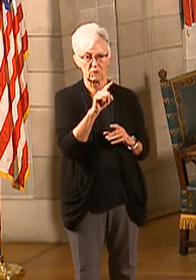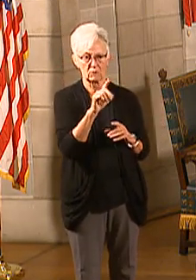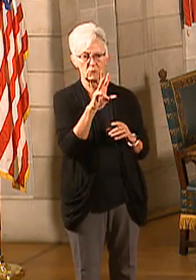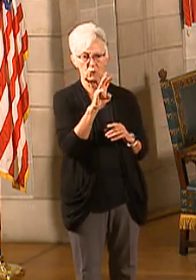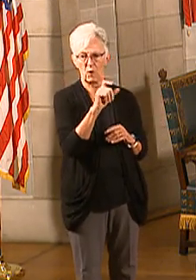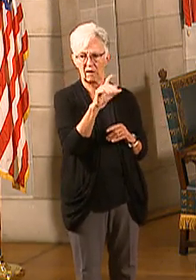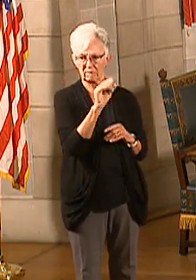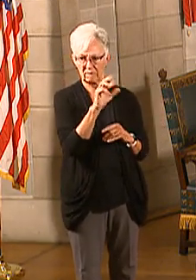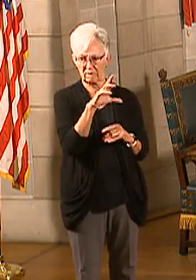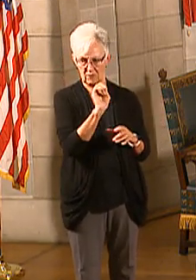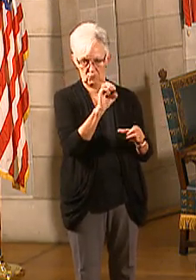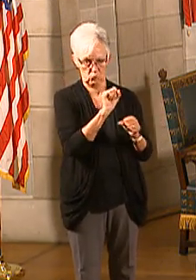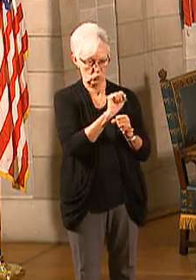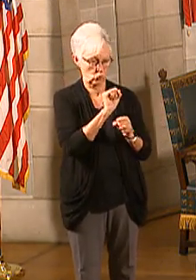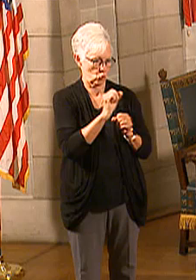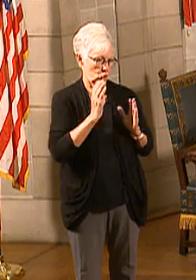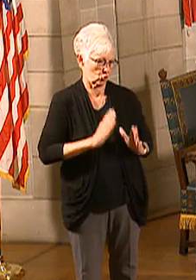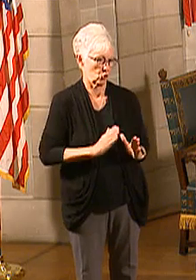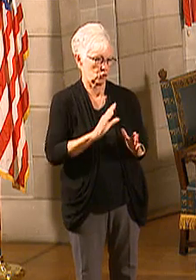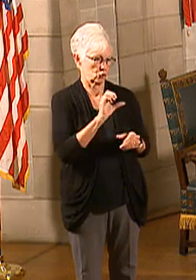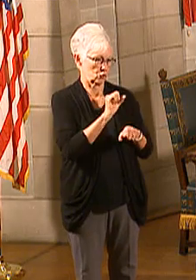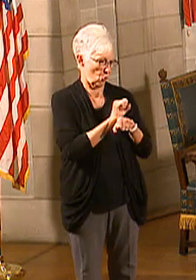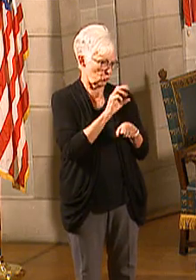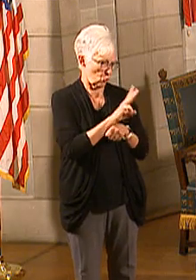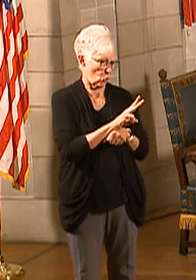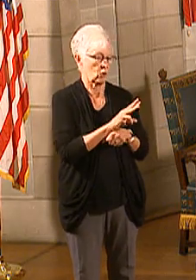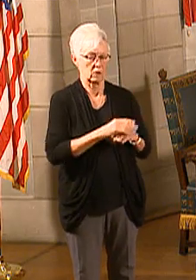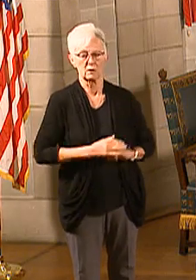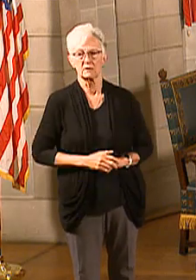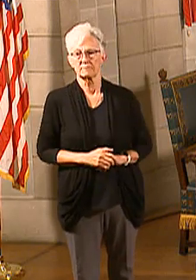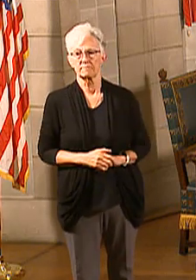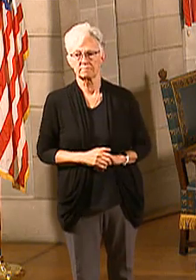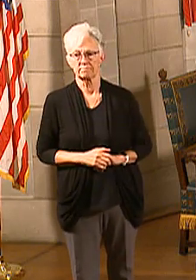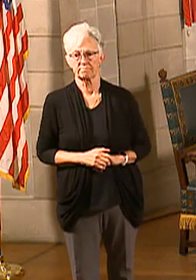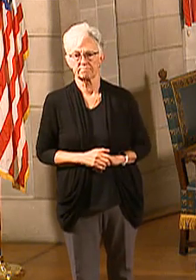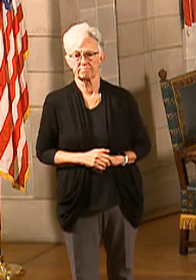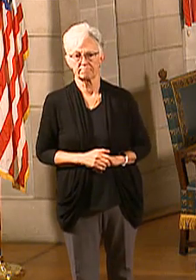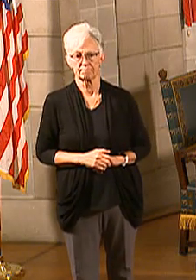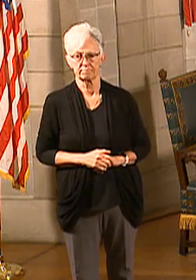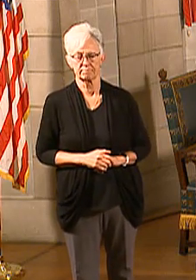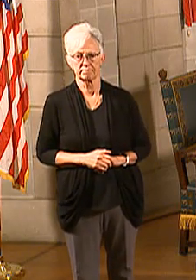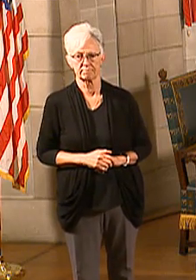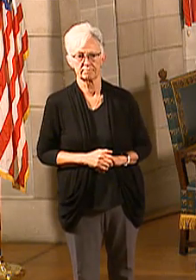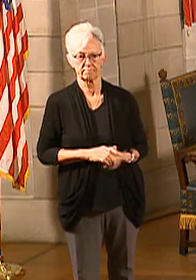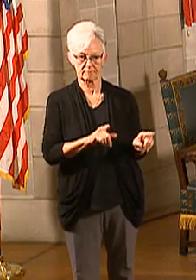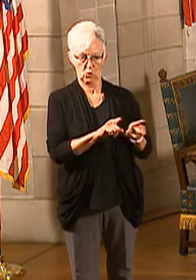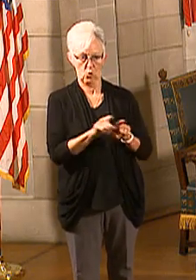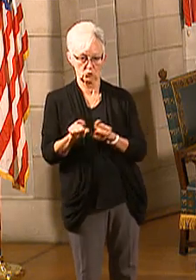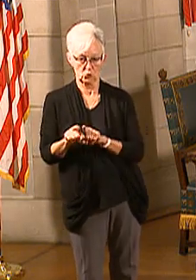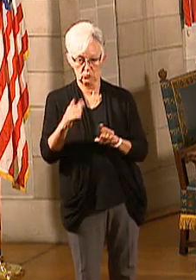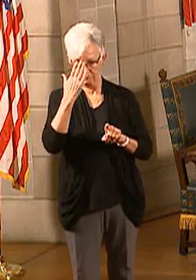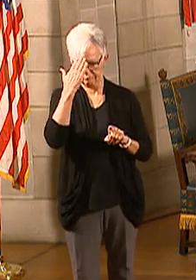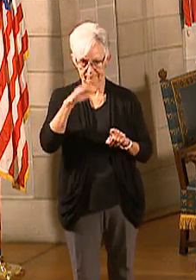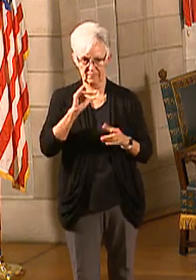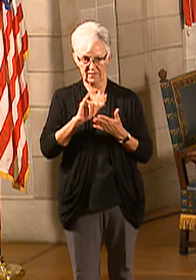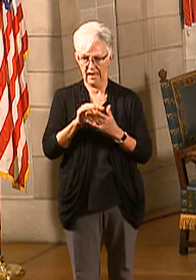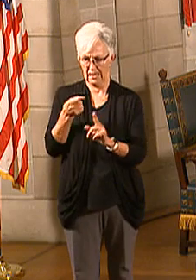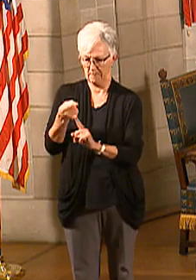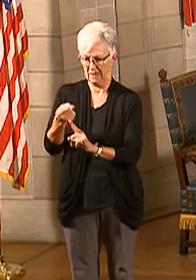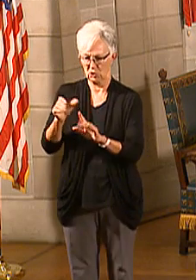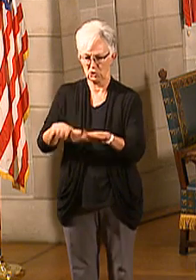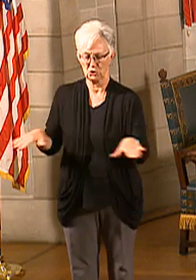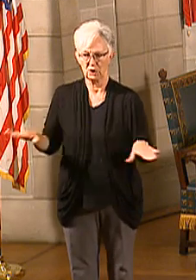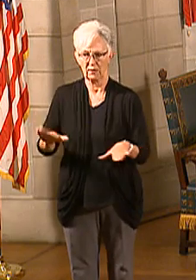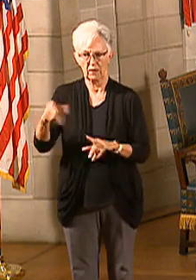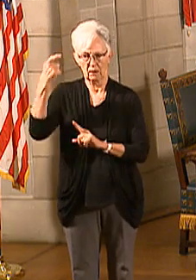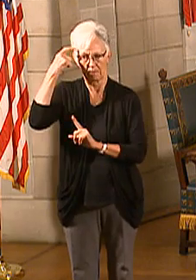Services. So, and then we also know, for example, that it's had an impact on children's mental well-being. And that's why the